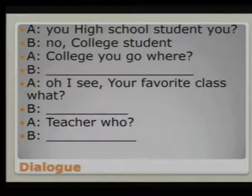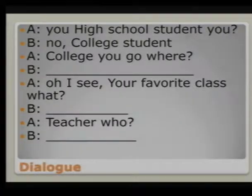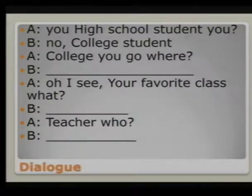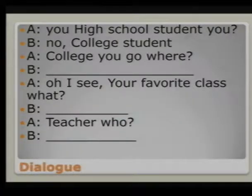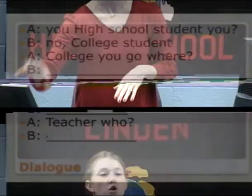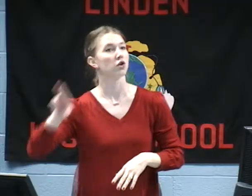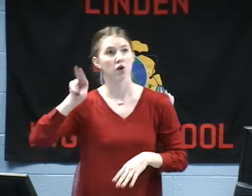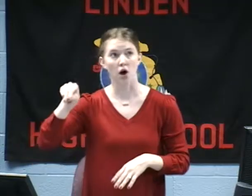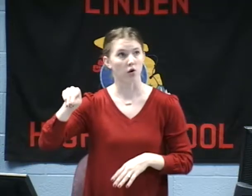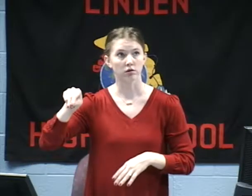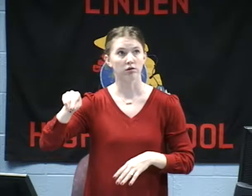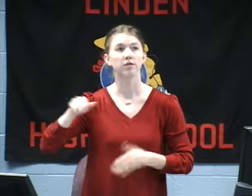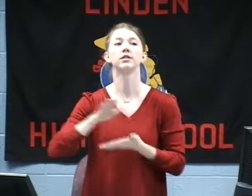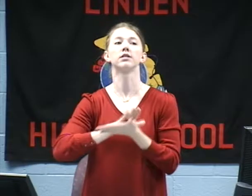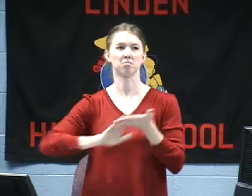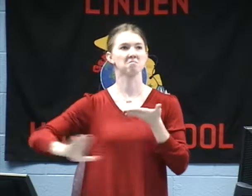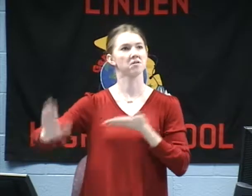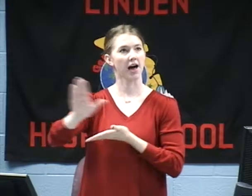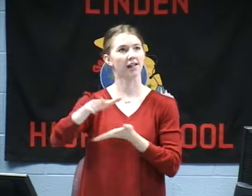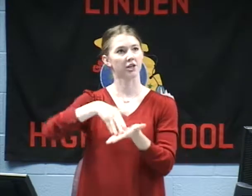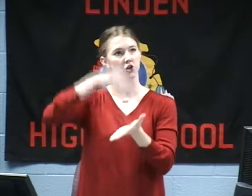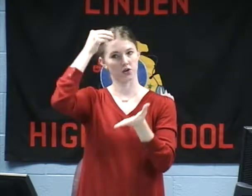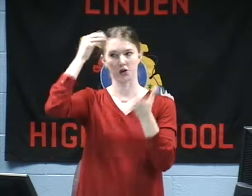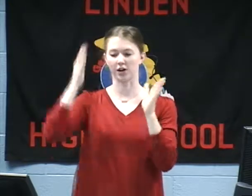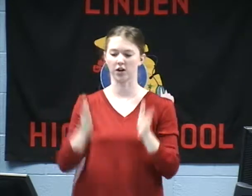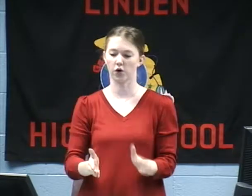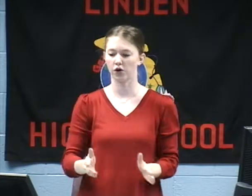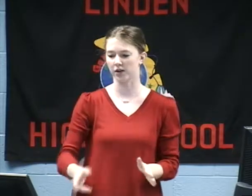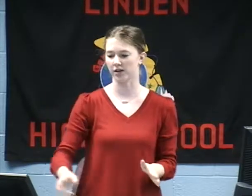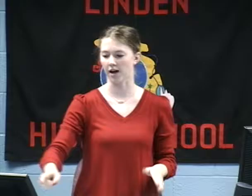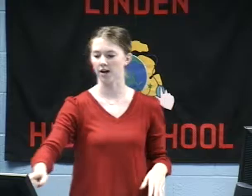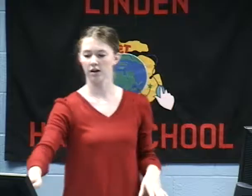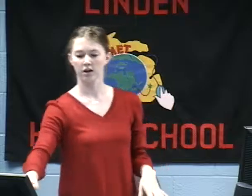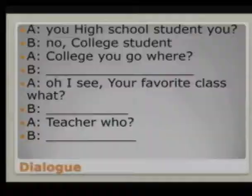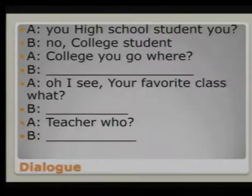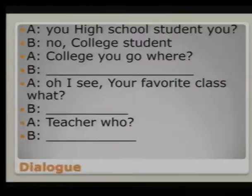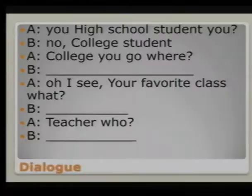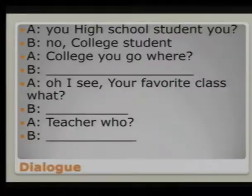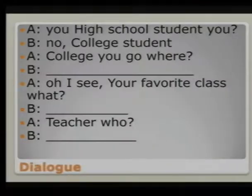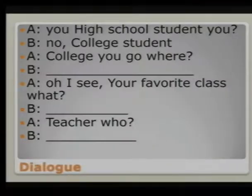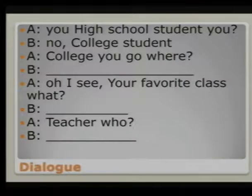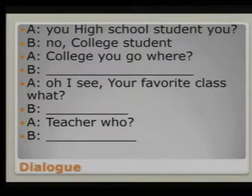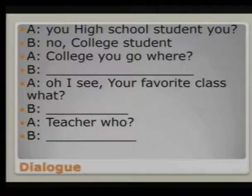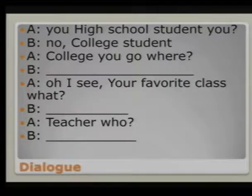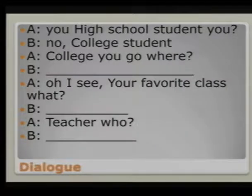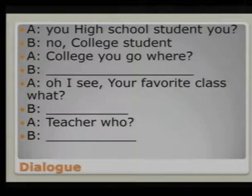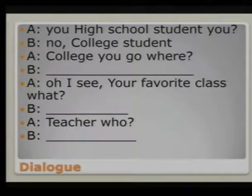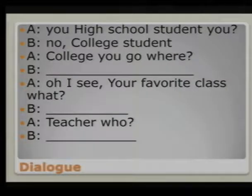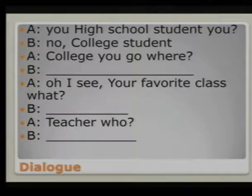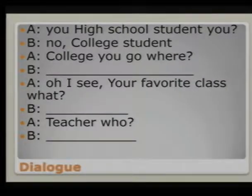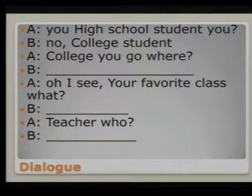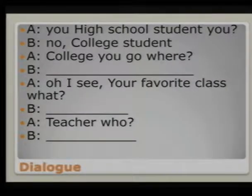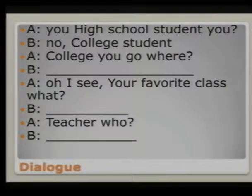So, no, college student. Oh, you get to lie. Okay, college, you go